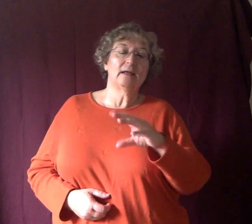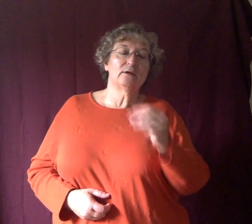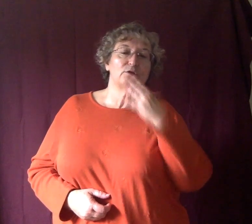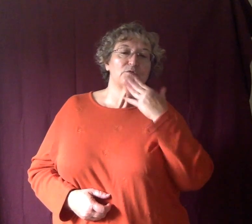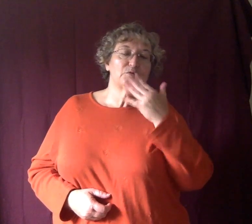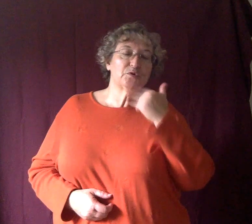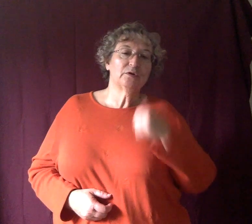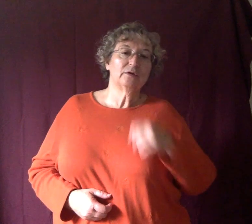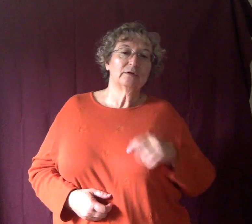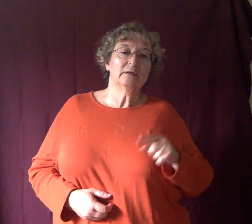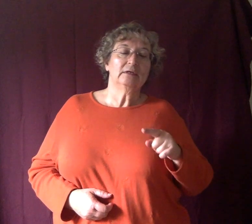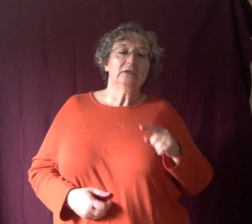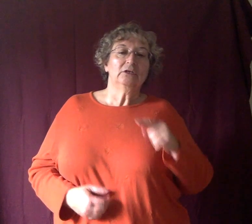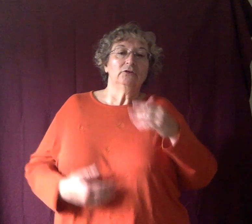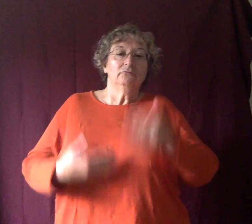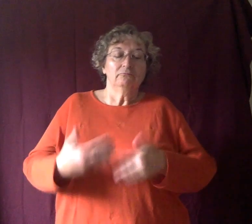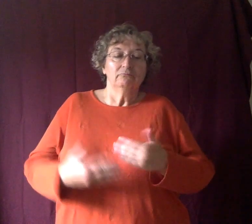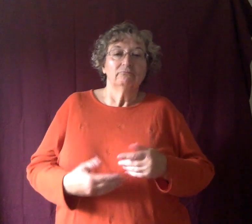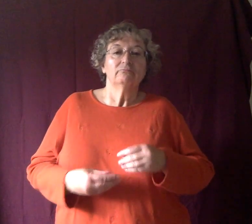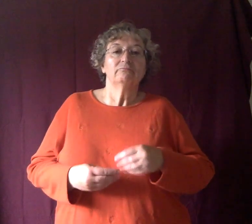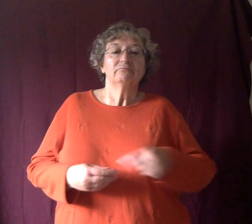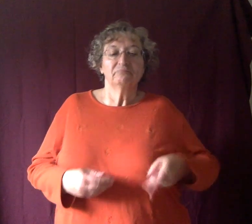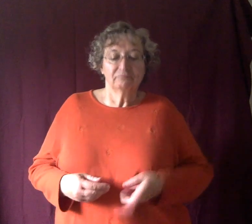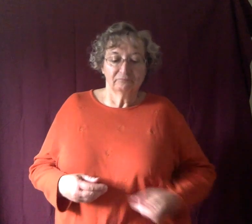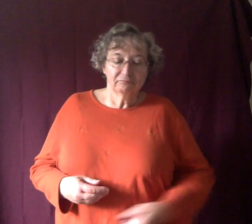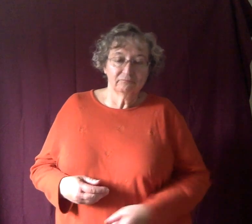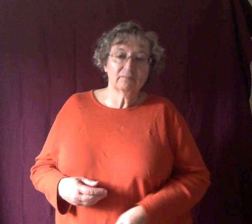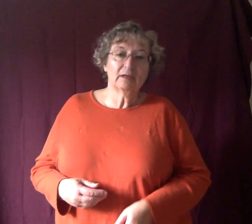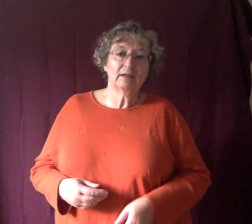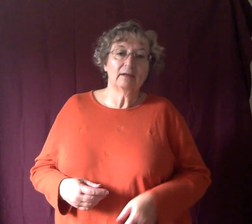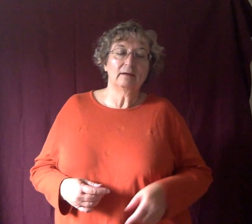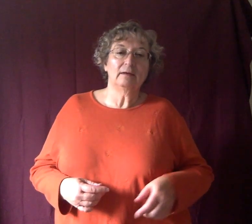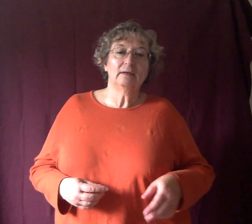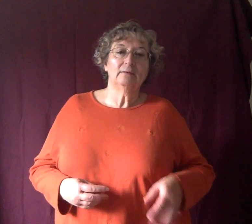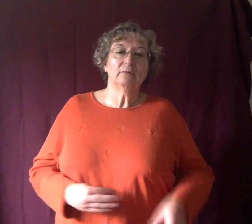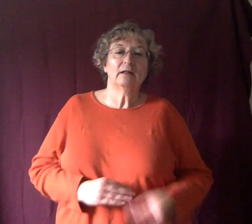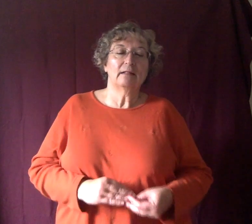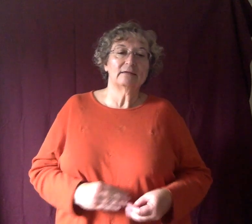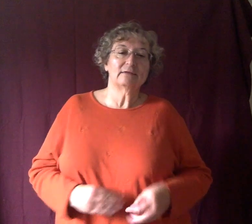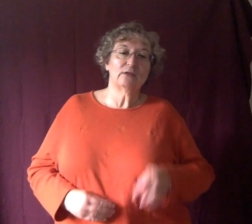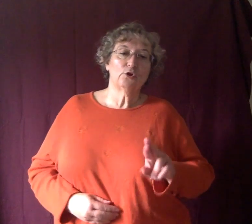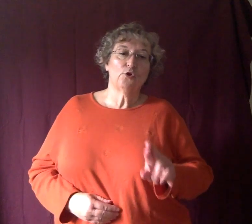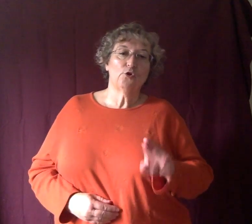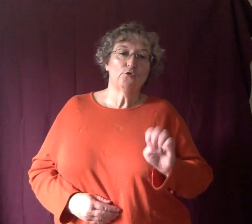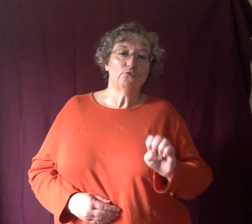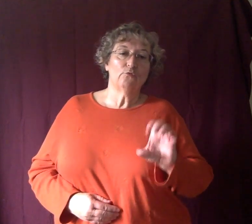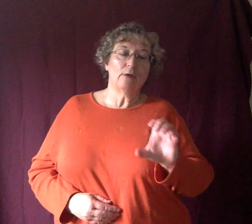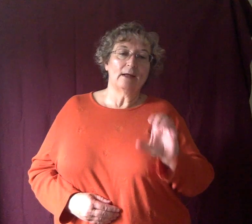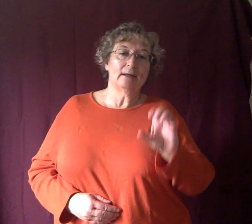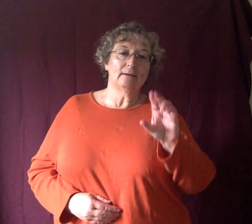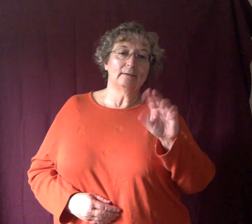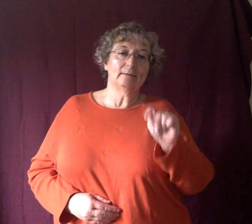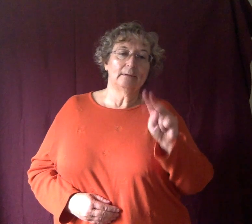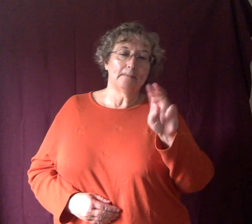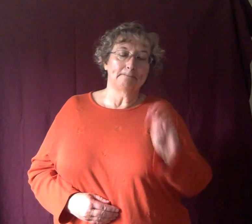ascending, transverse, descending, and sigmoid colon, it collects at the rectum. Special components of your nervous system in the